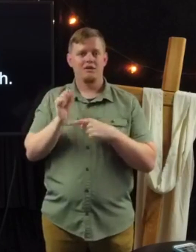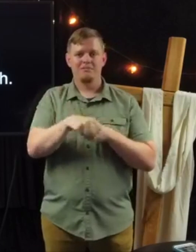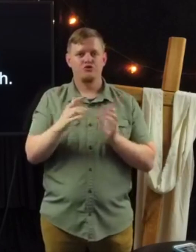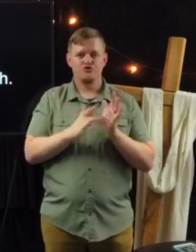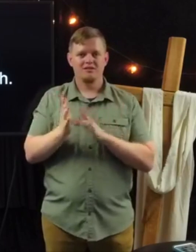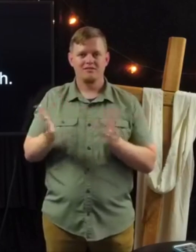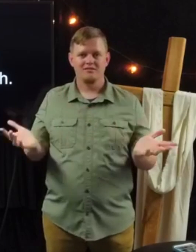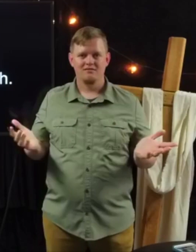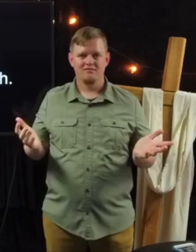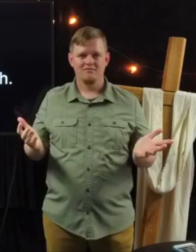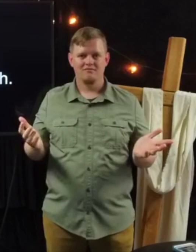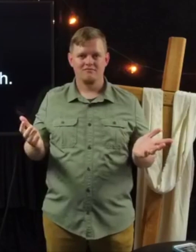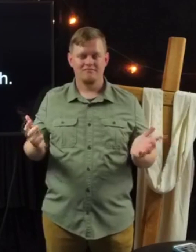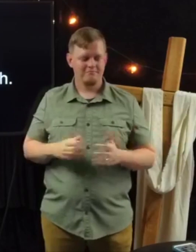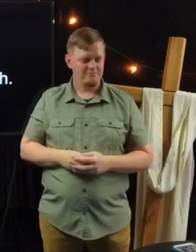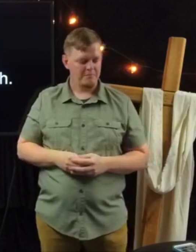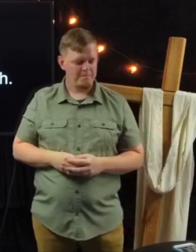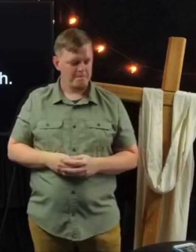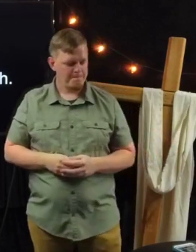Demons can't beat Jesus.